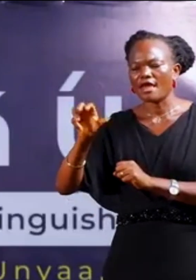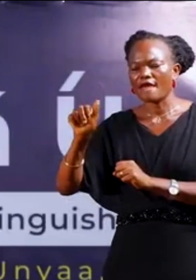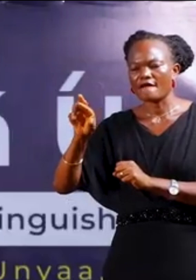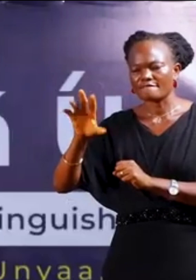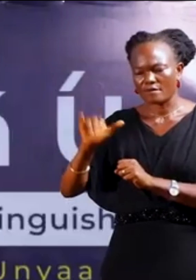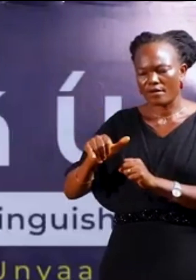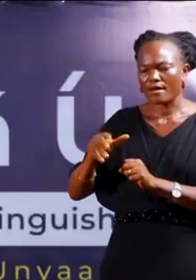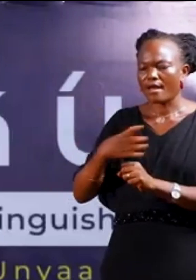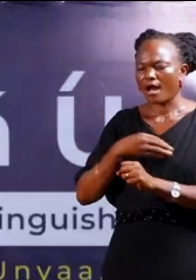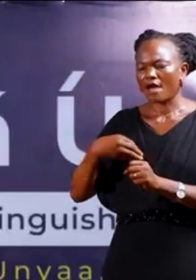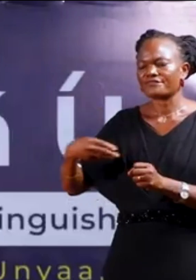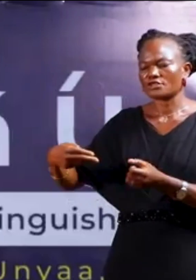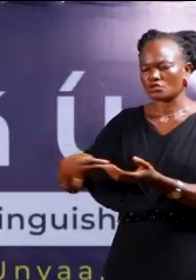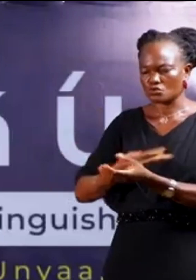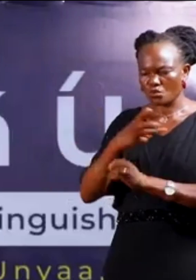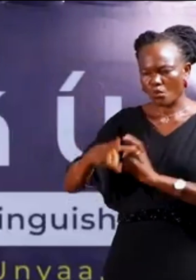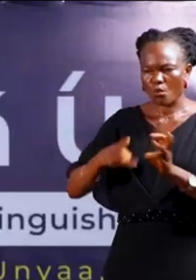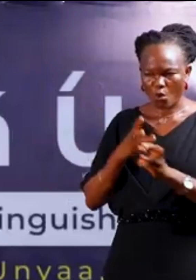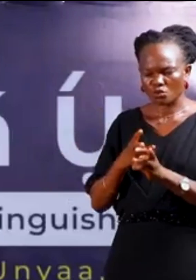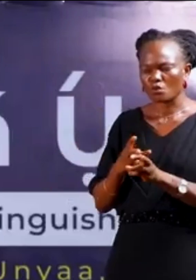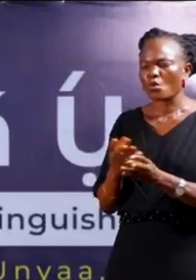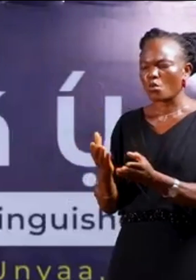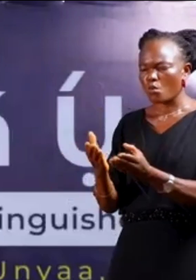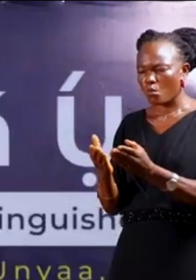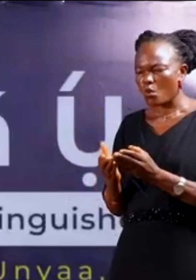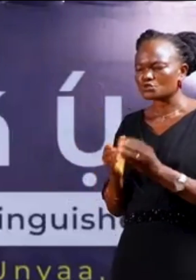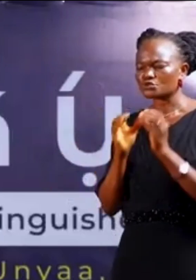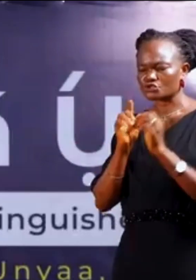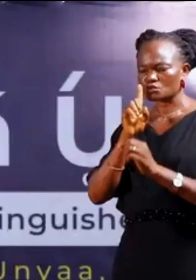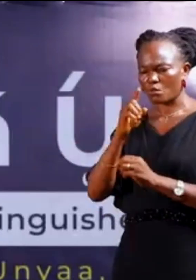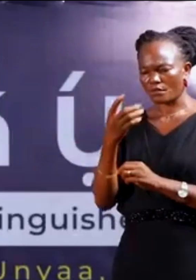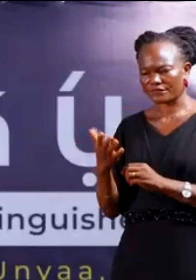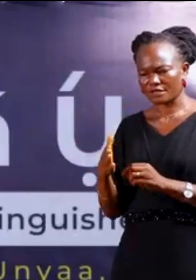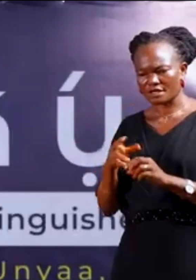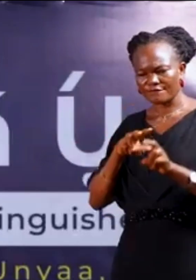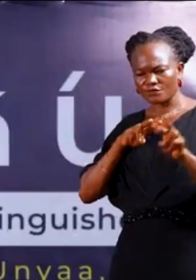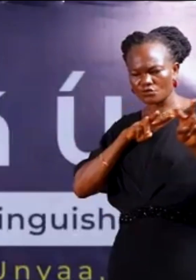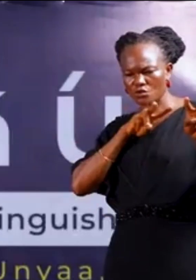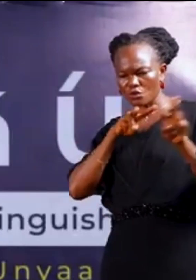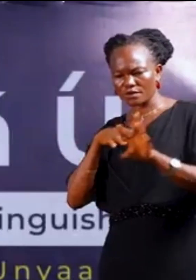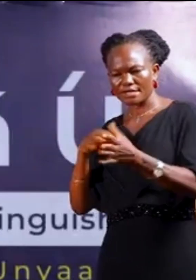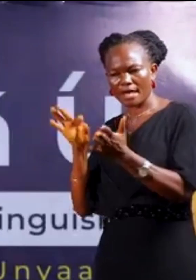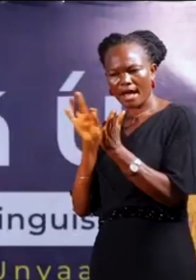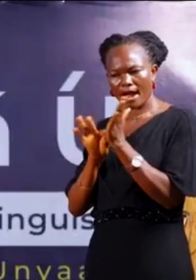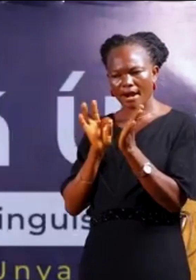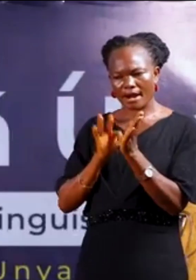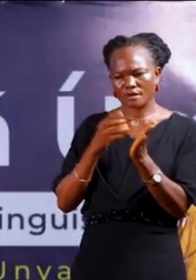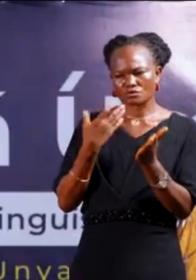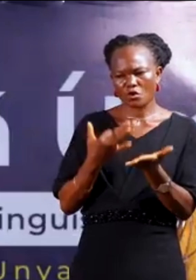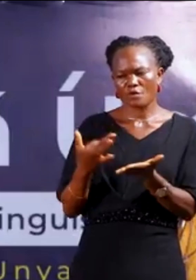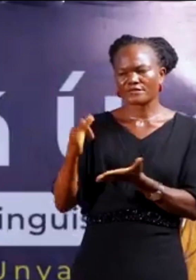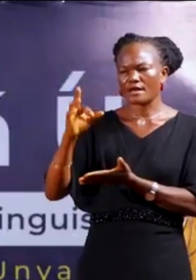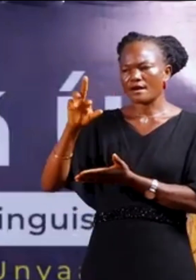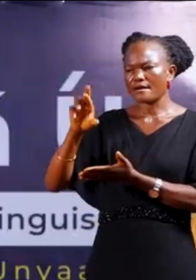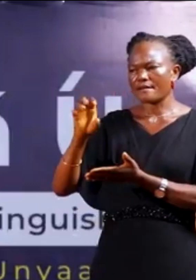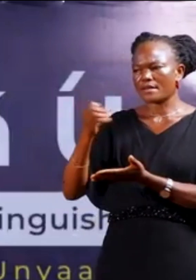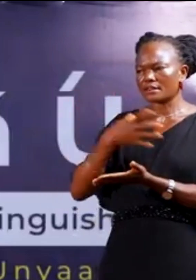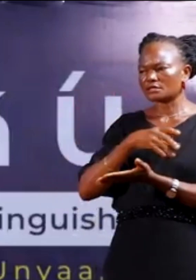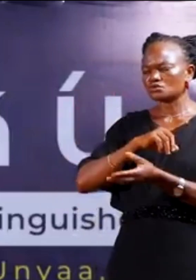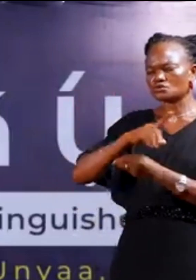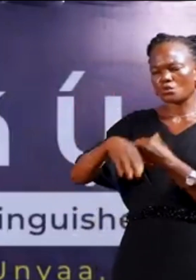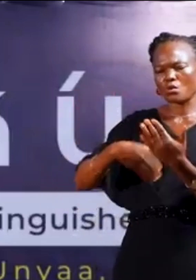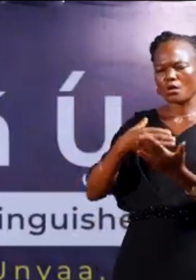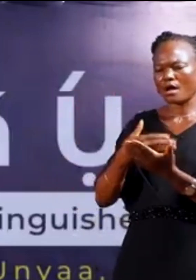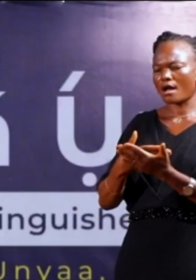I want to emphasize one thing, that if you look the accounts of rebellions